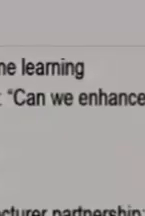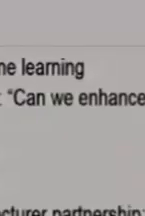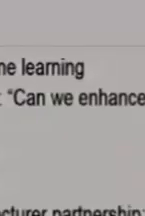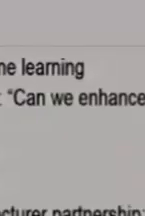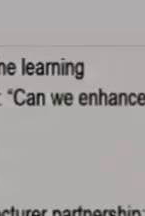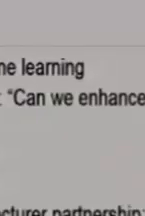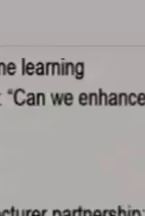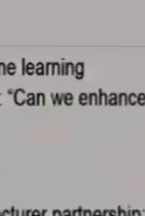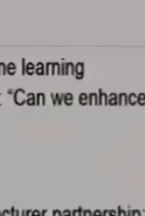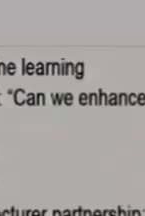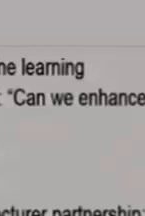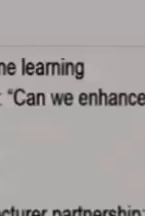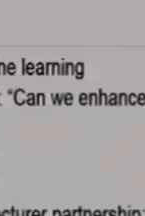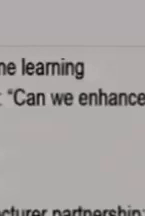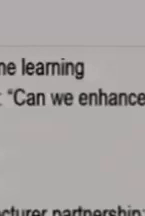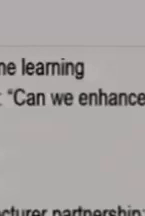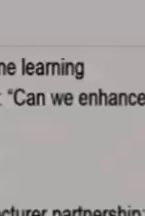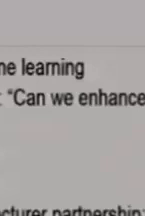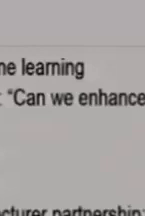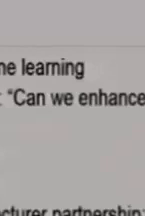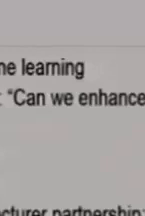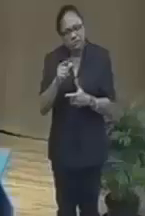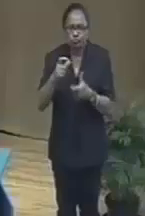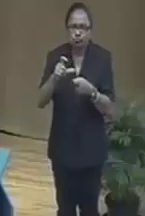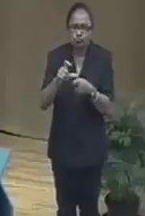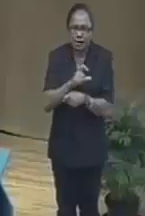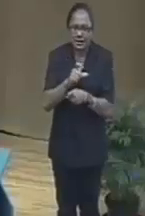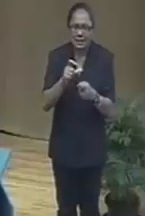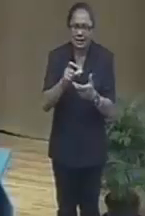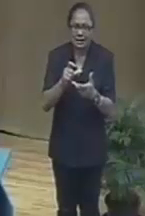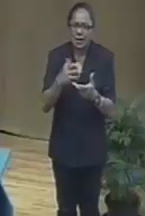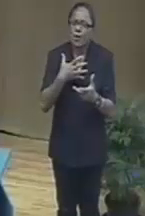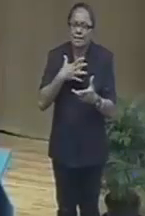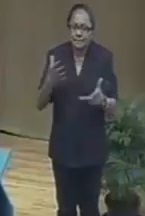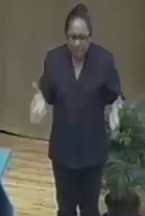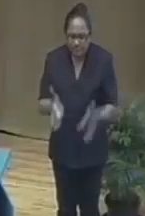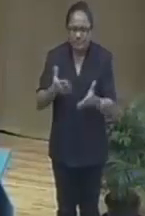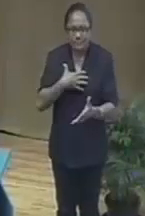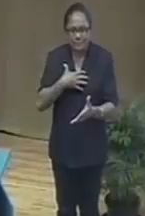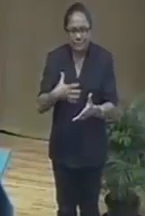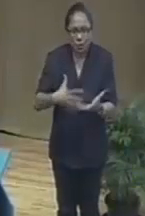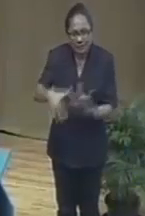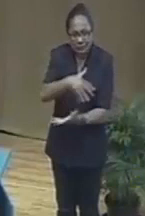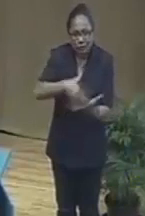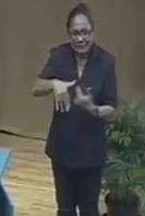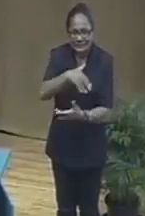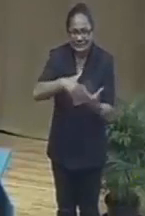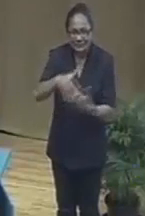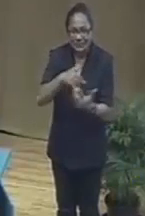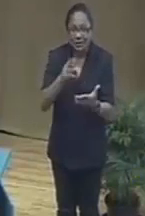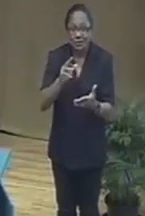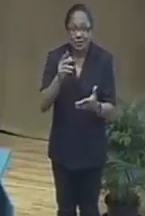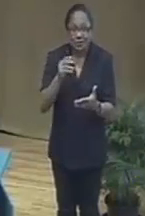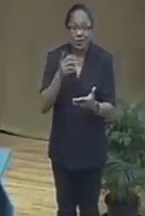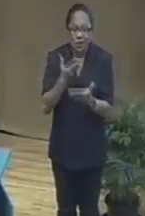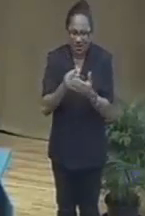whether it was possible to recreate and even perhaps enhance interactive elements in online learning. And then we're going to